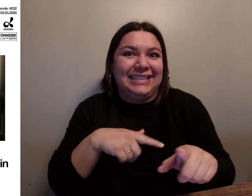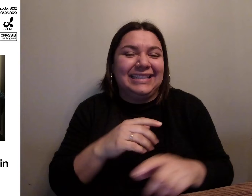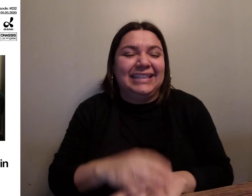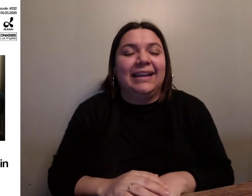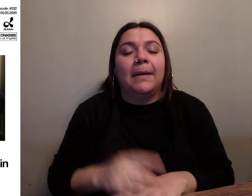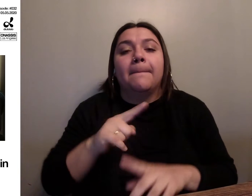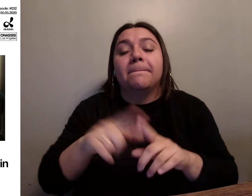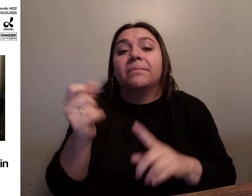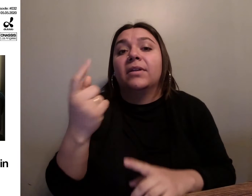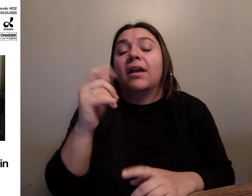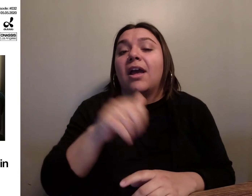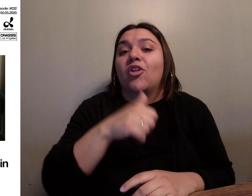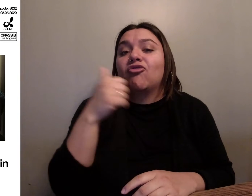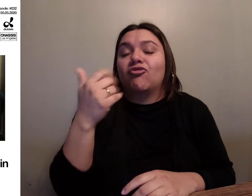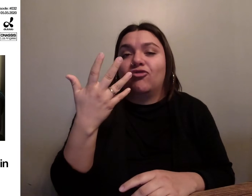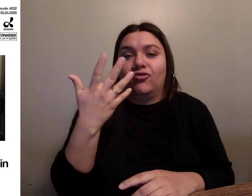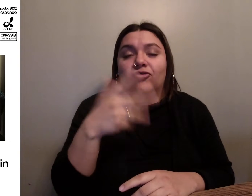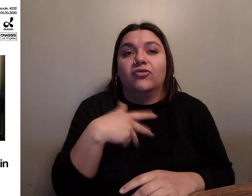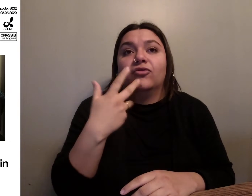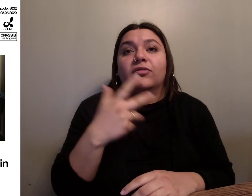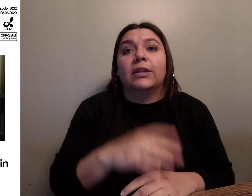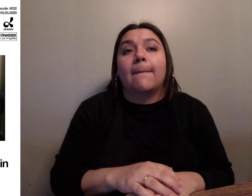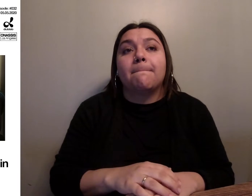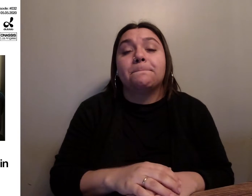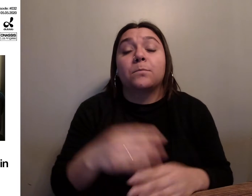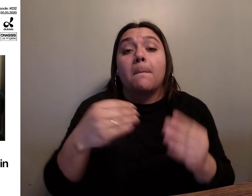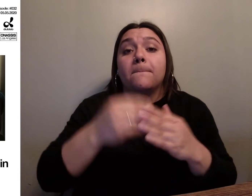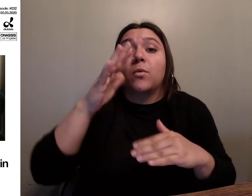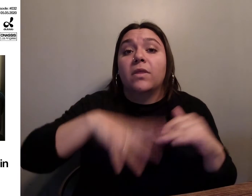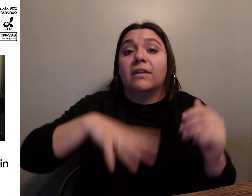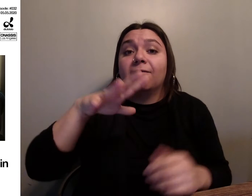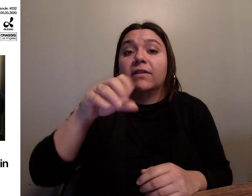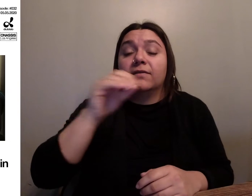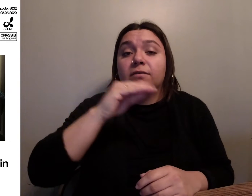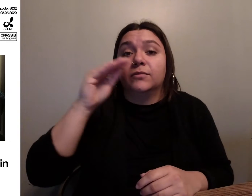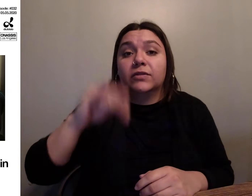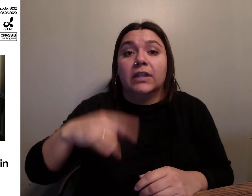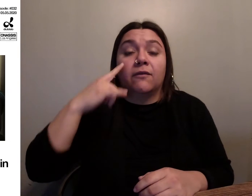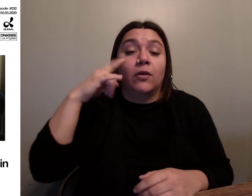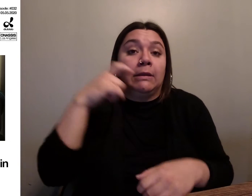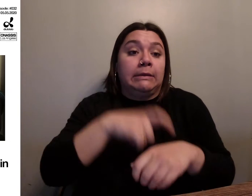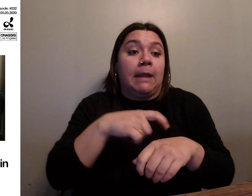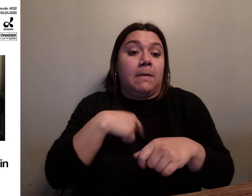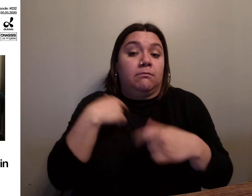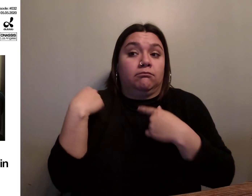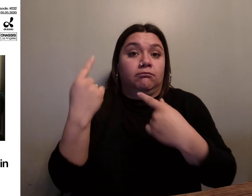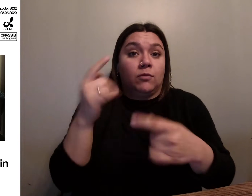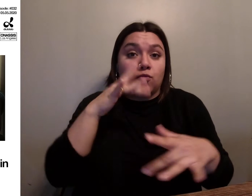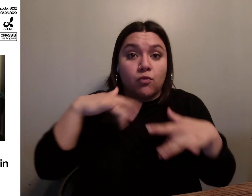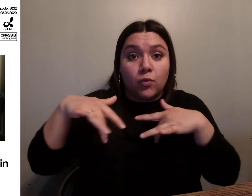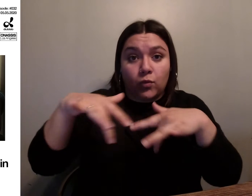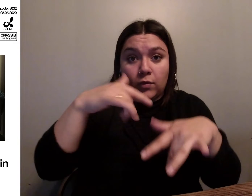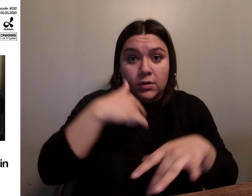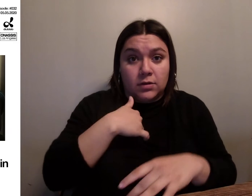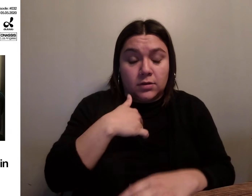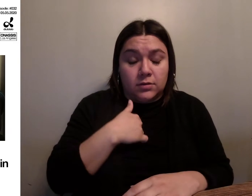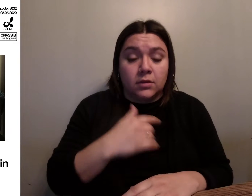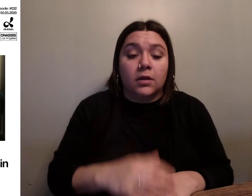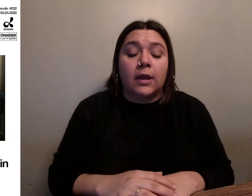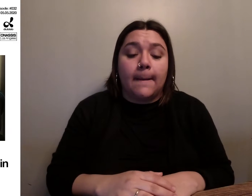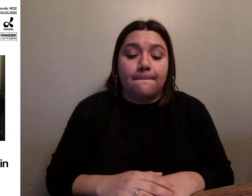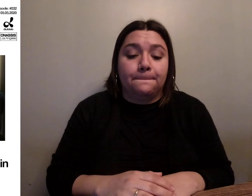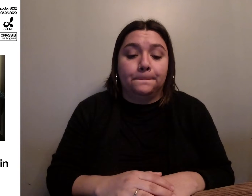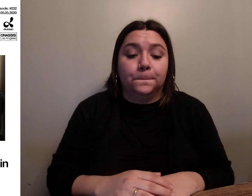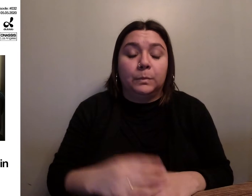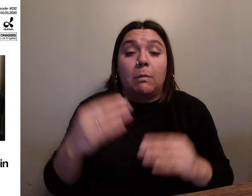50% in the time that I've been recording, over 50% of the recordings that I have in my